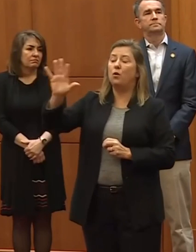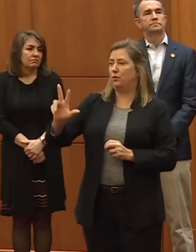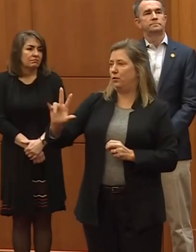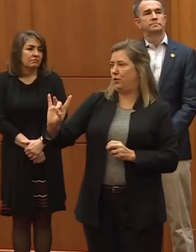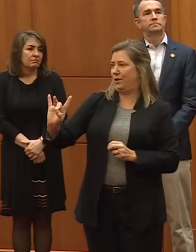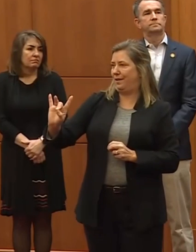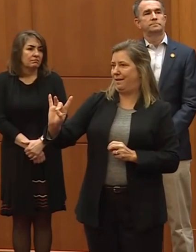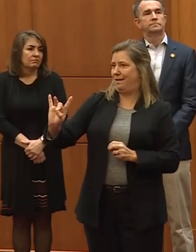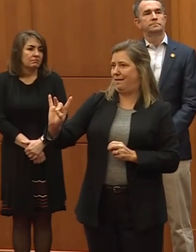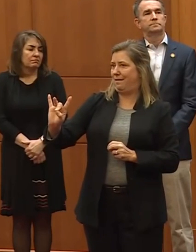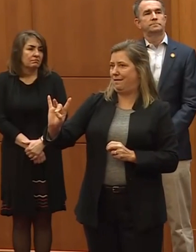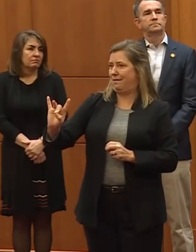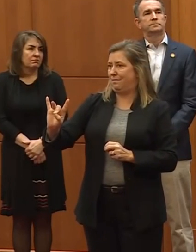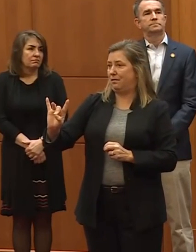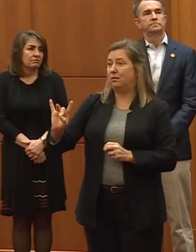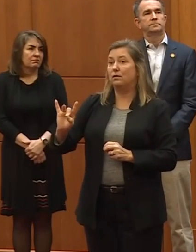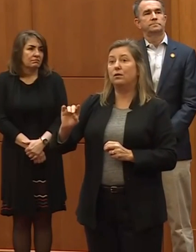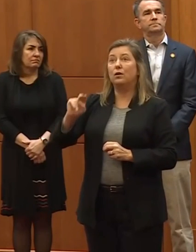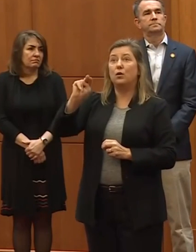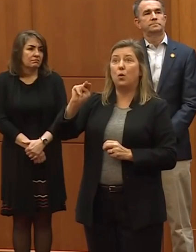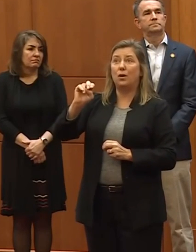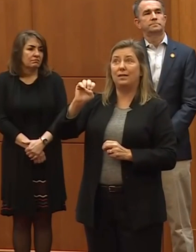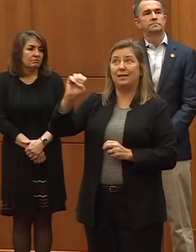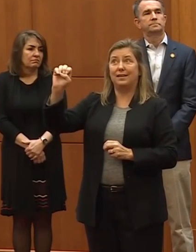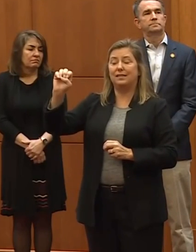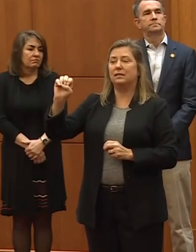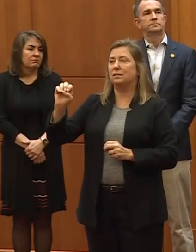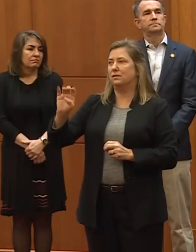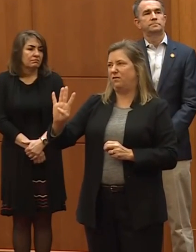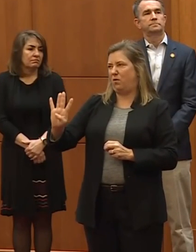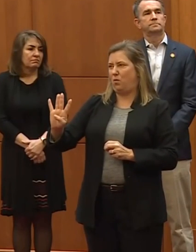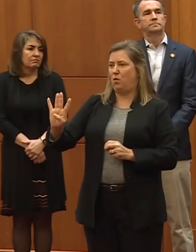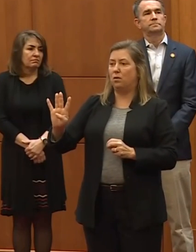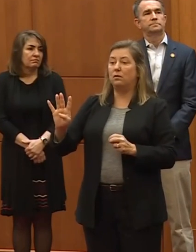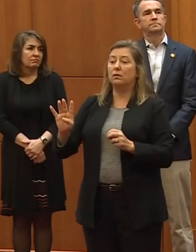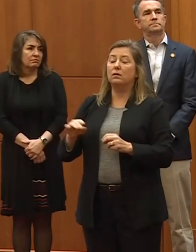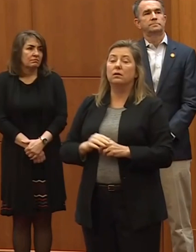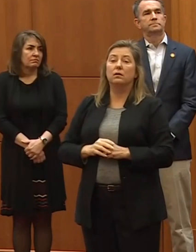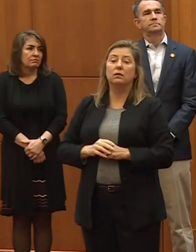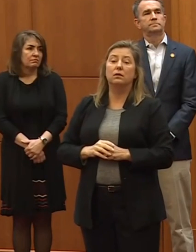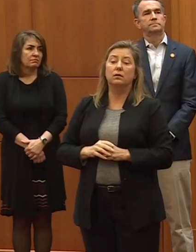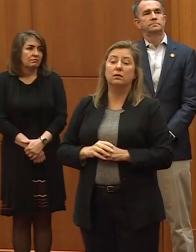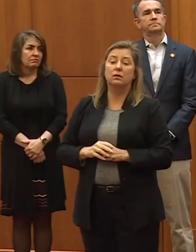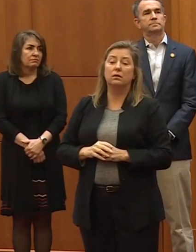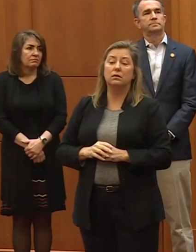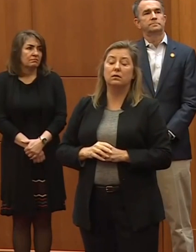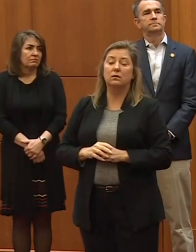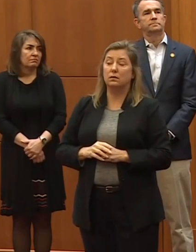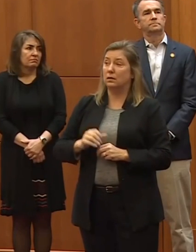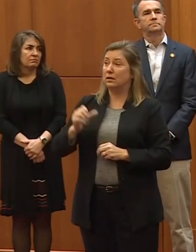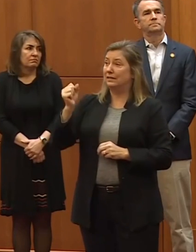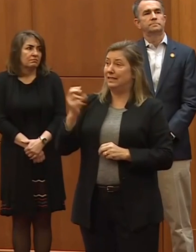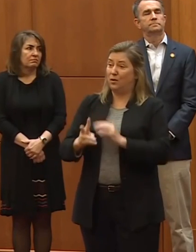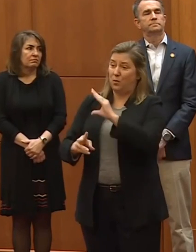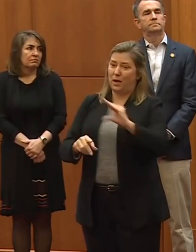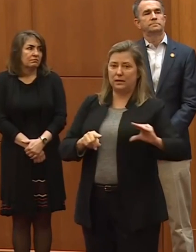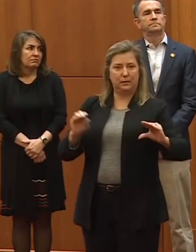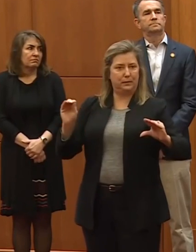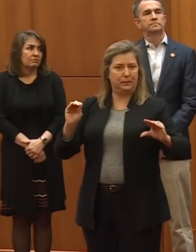region, 4 in northeast. We still have no cases yet in